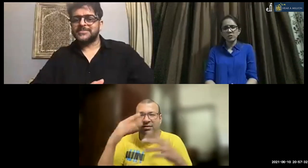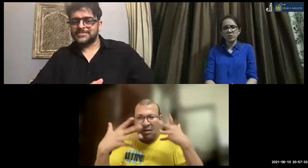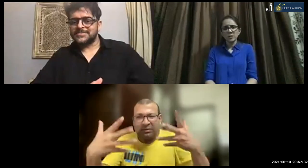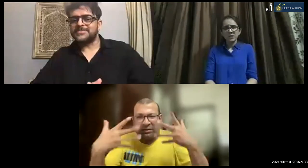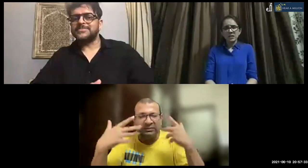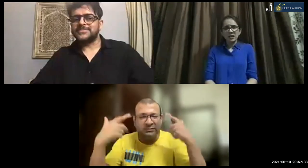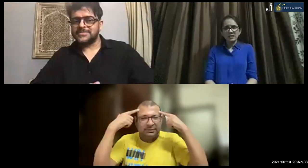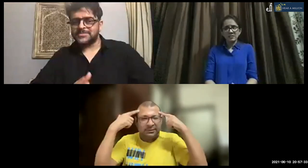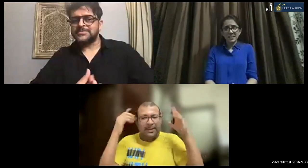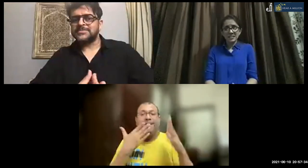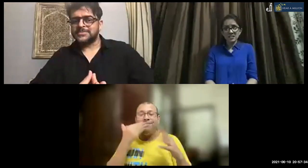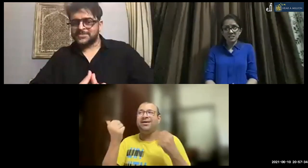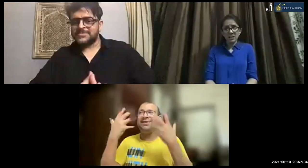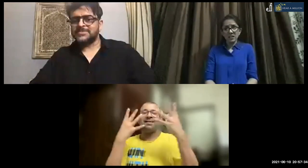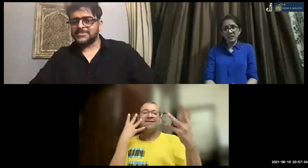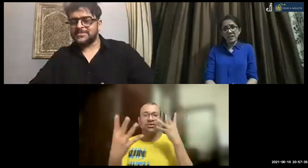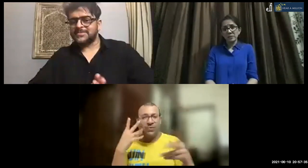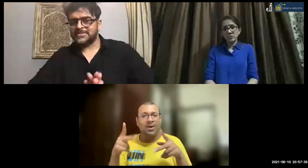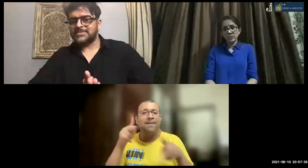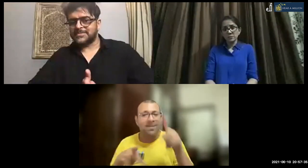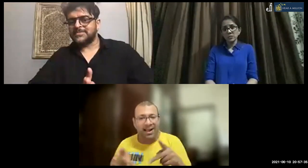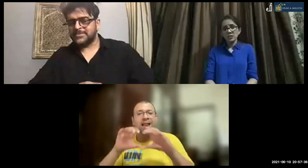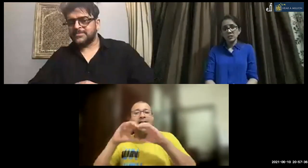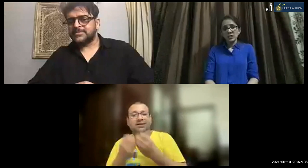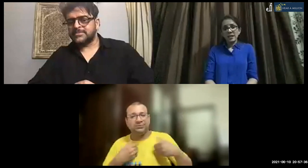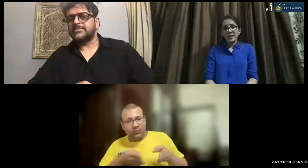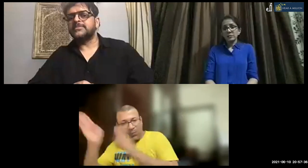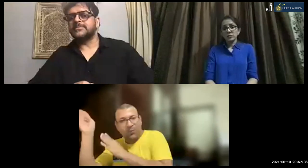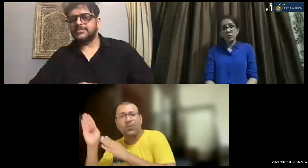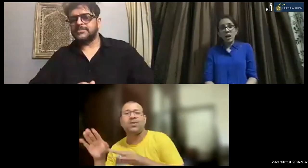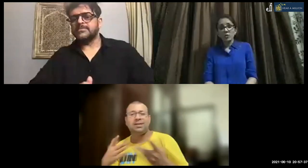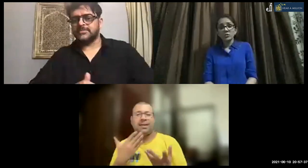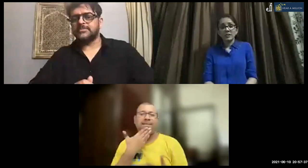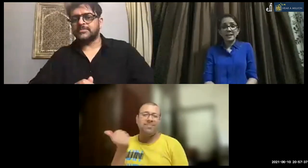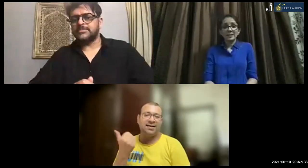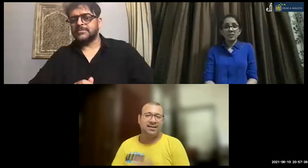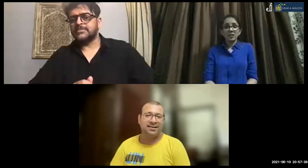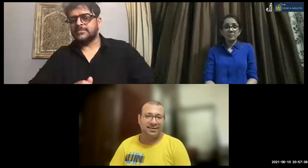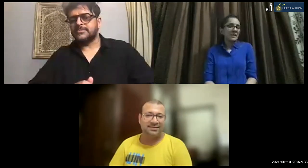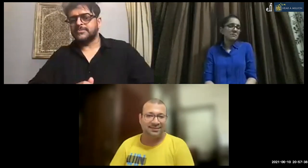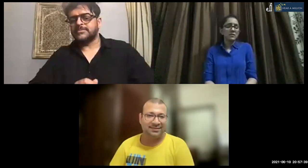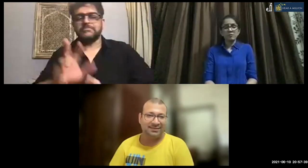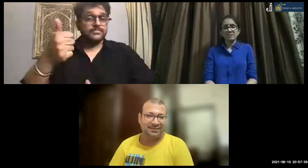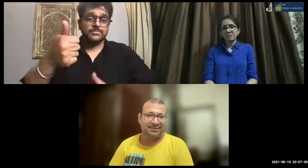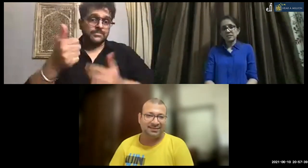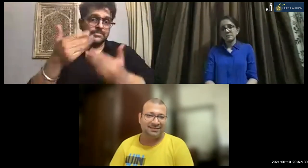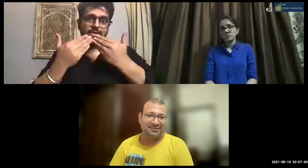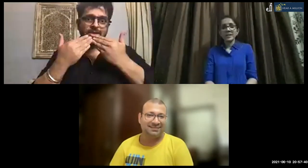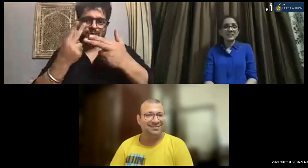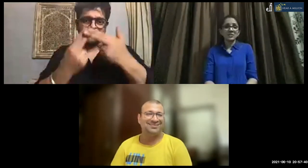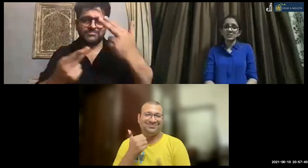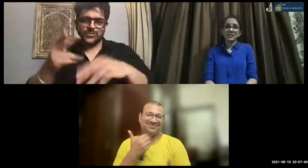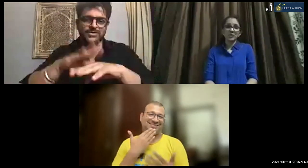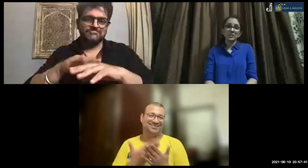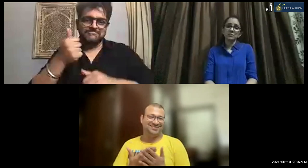of devices can be stressful, and we should go out, and that's better off. I feel.